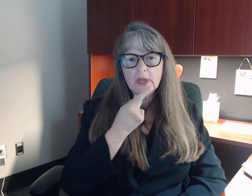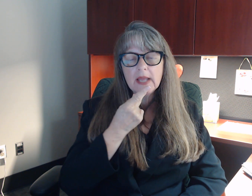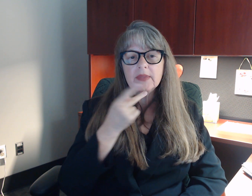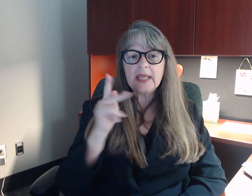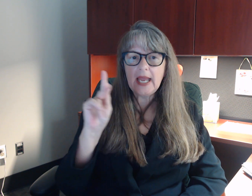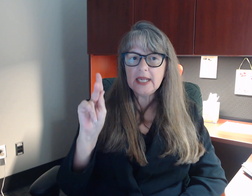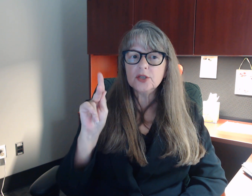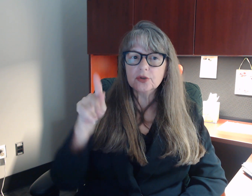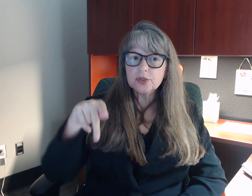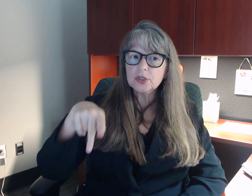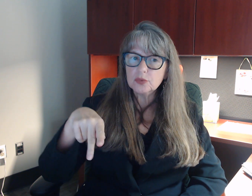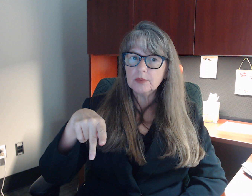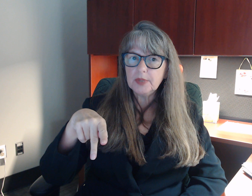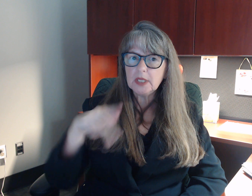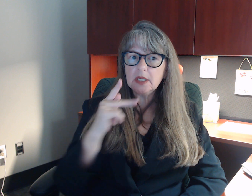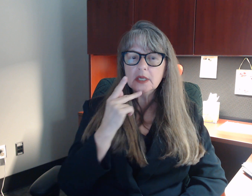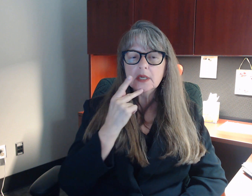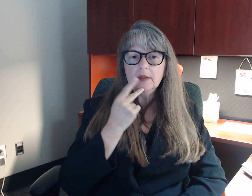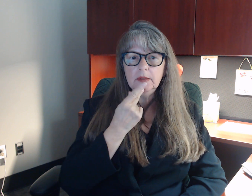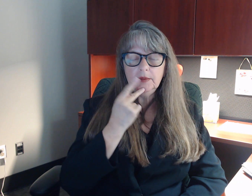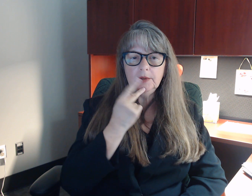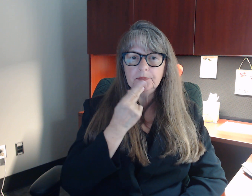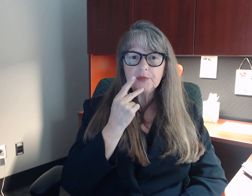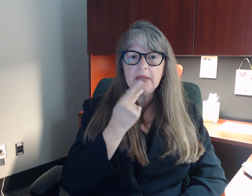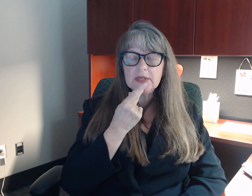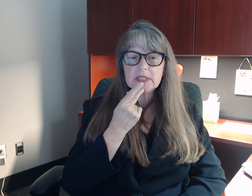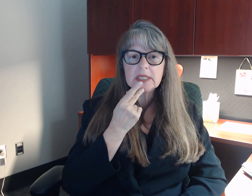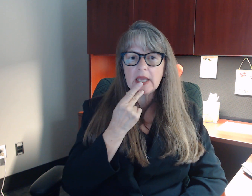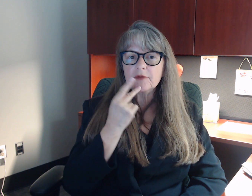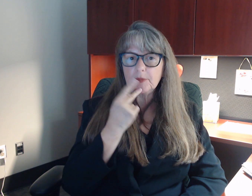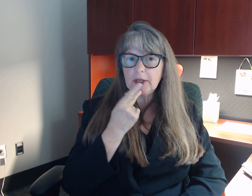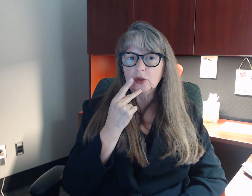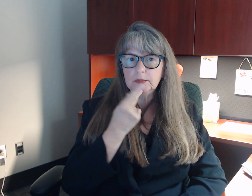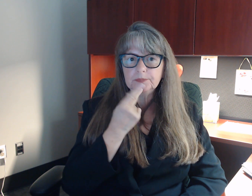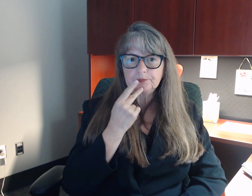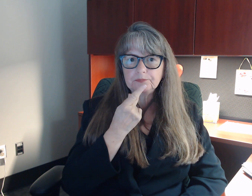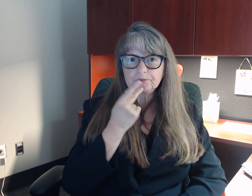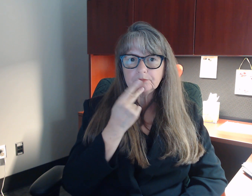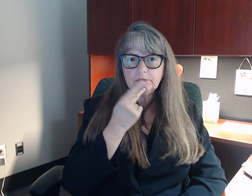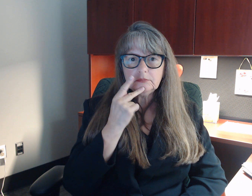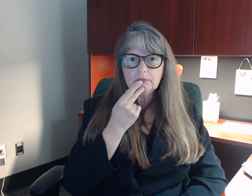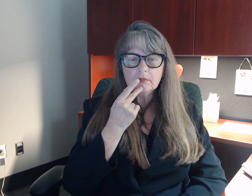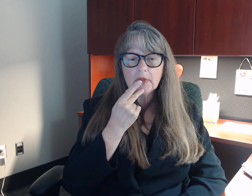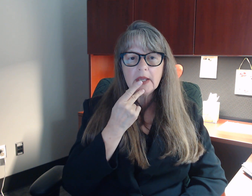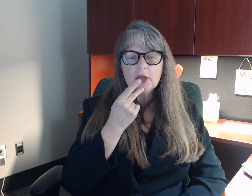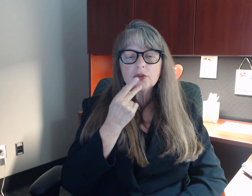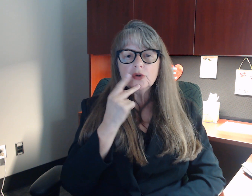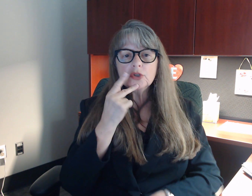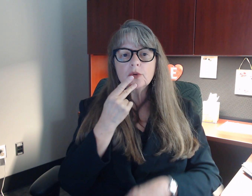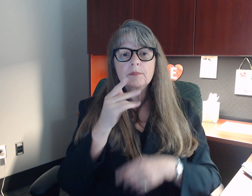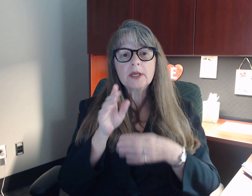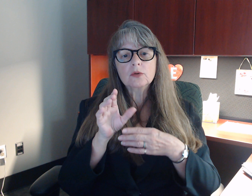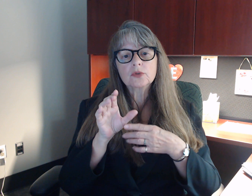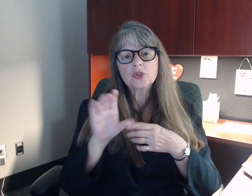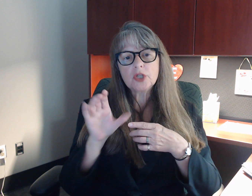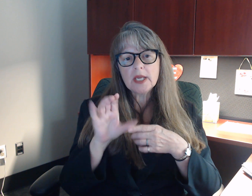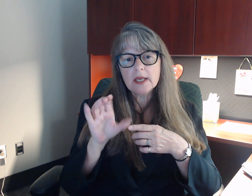The K turns into a P, and this is the sign for pickle. So you can do pickled